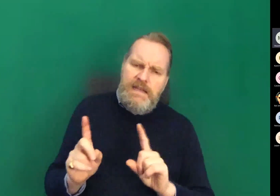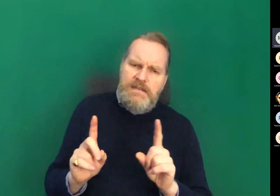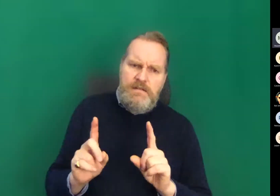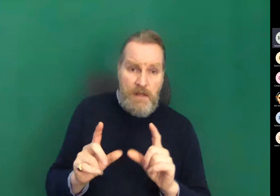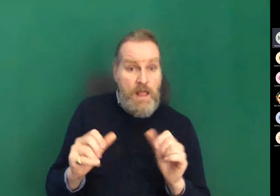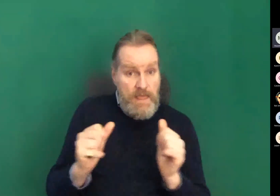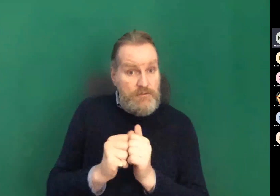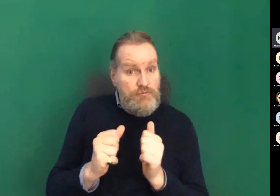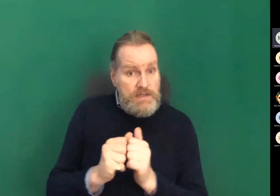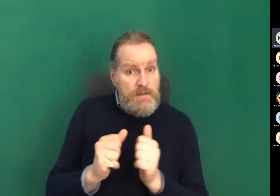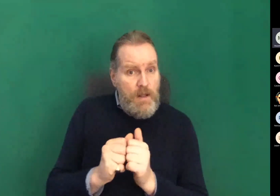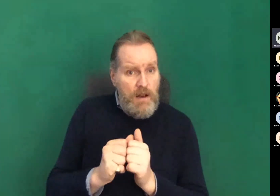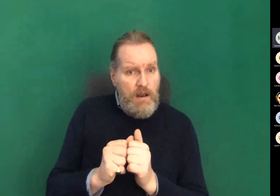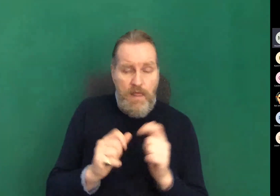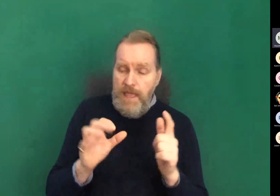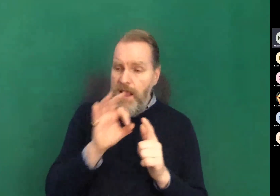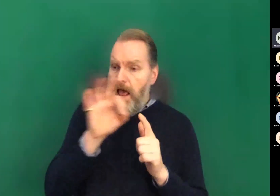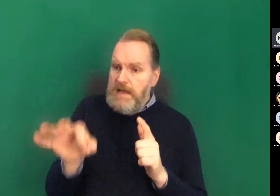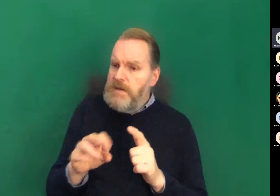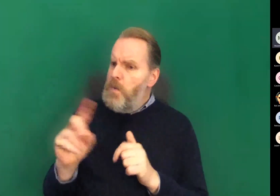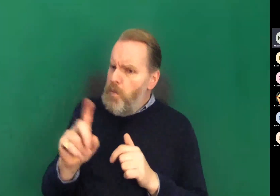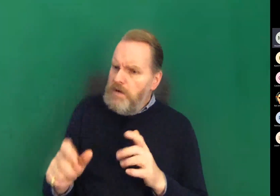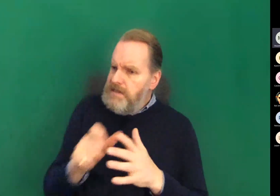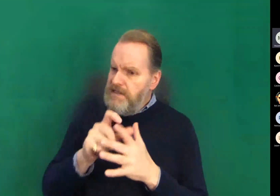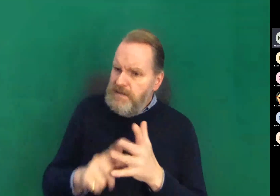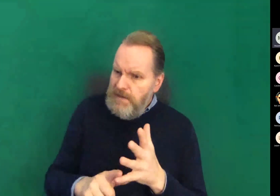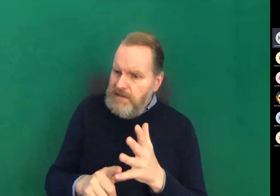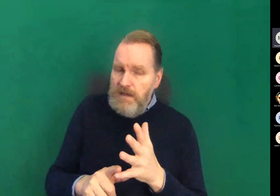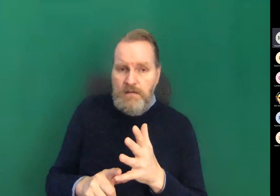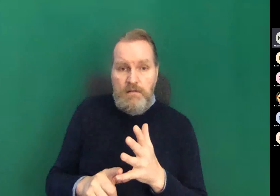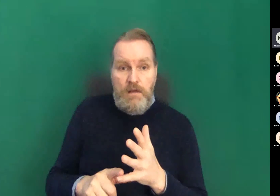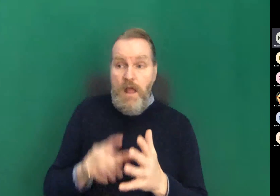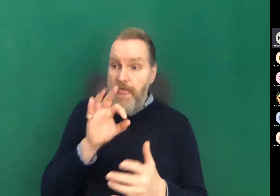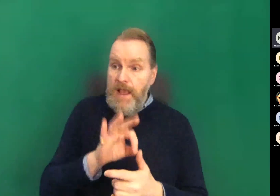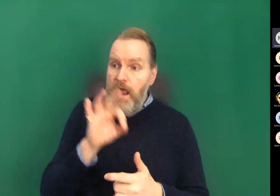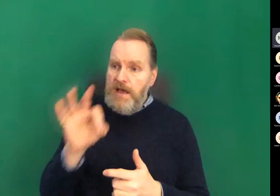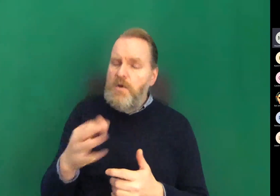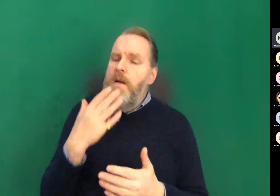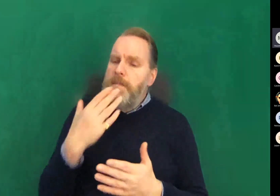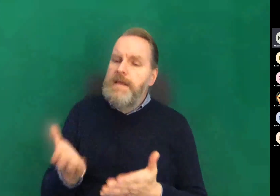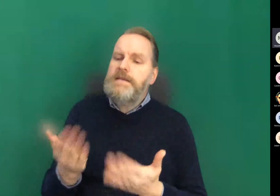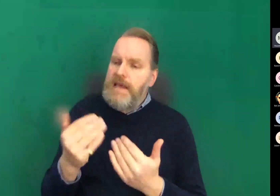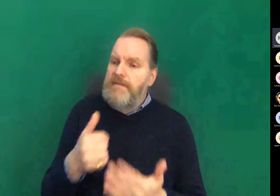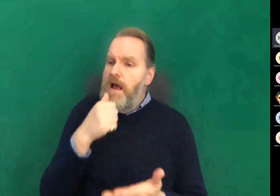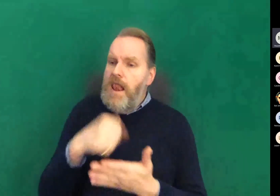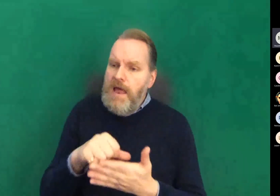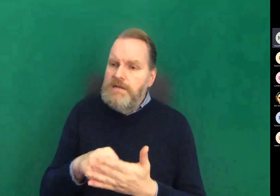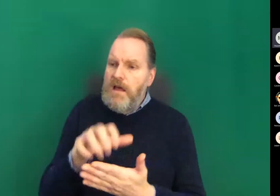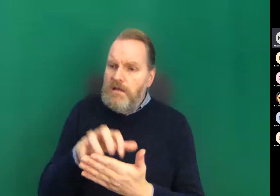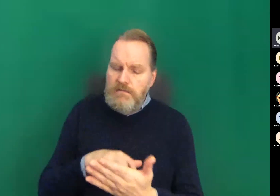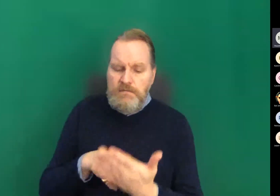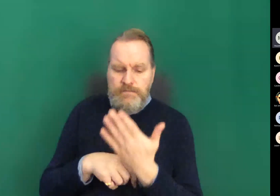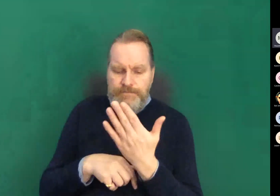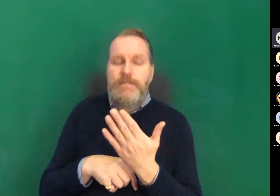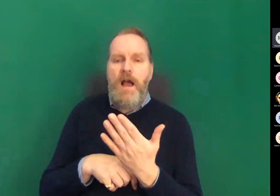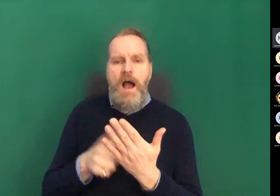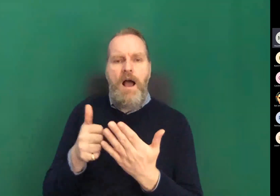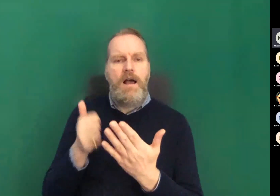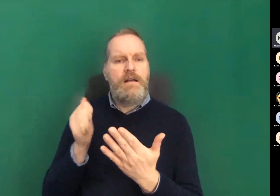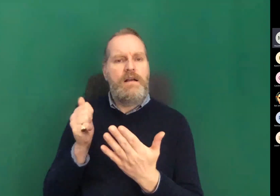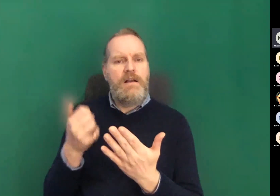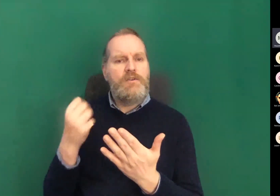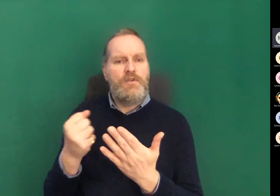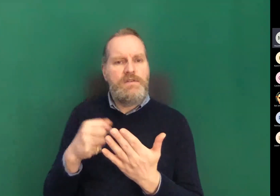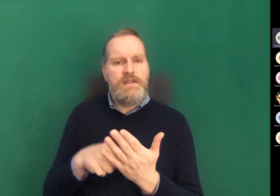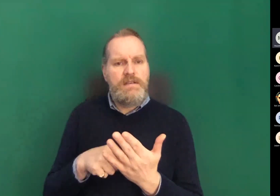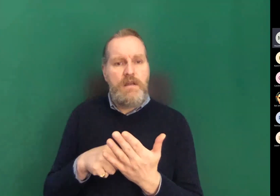up to certain limits. Usually asking for a letter from the doctor to confirm you are being treated for something, or asking you to attend